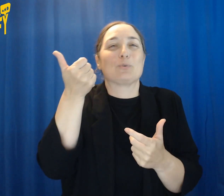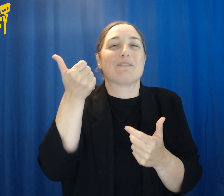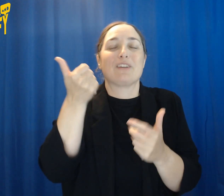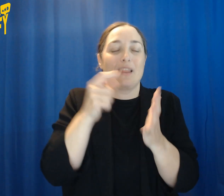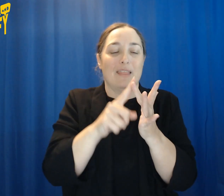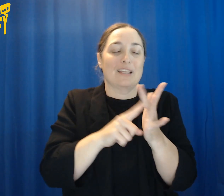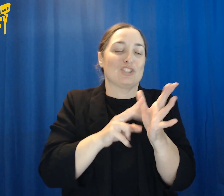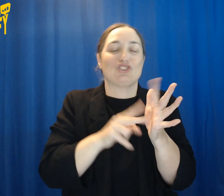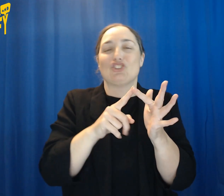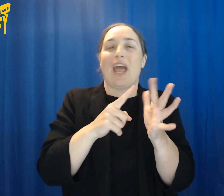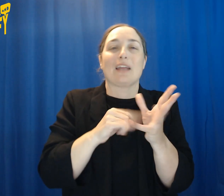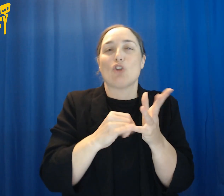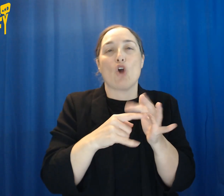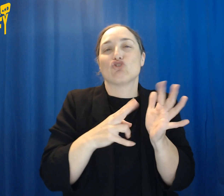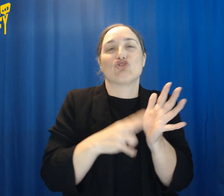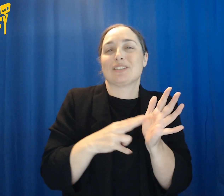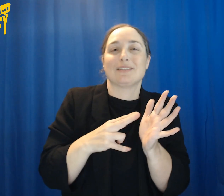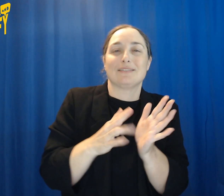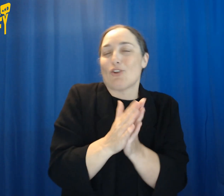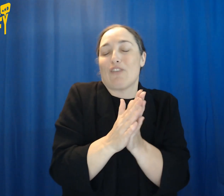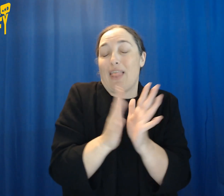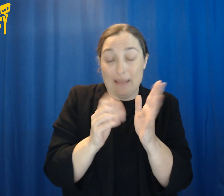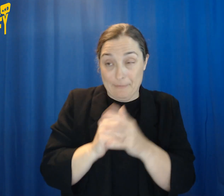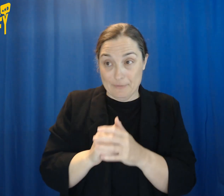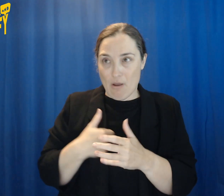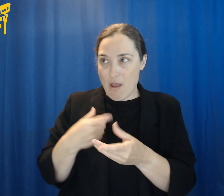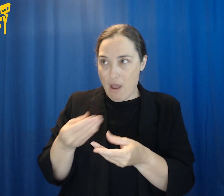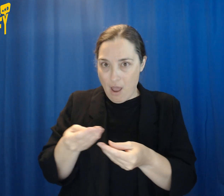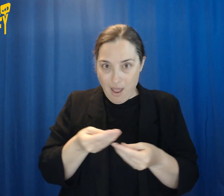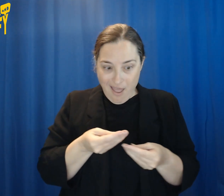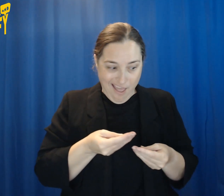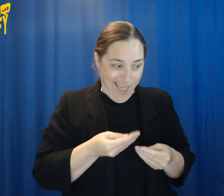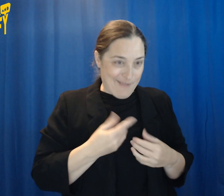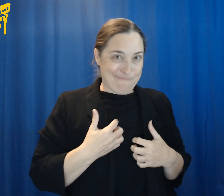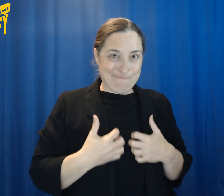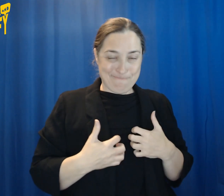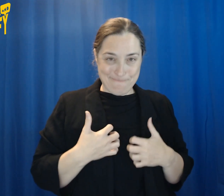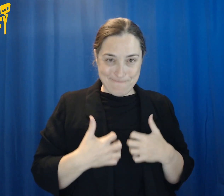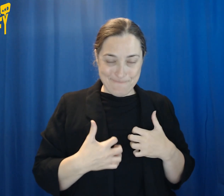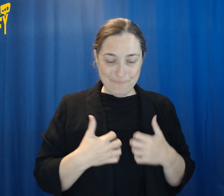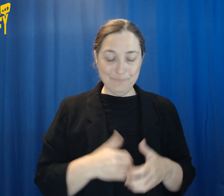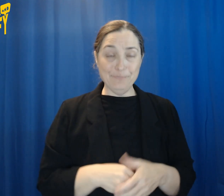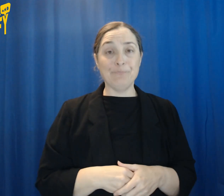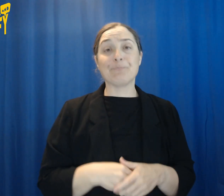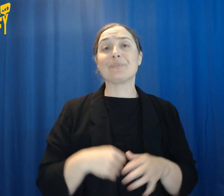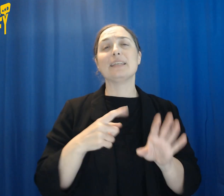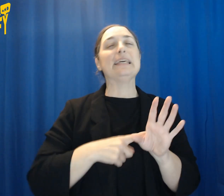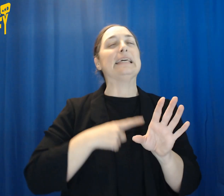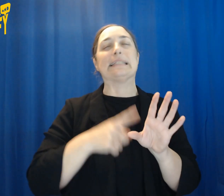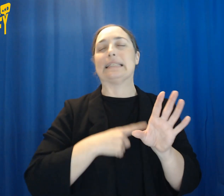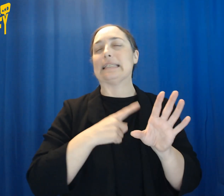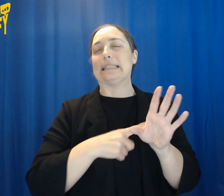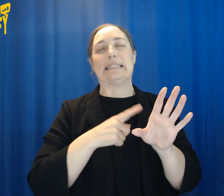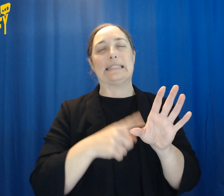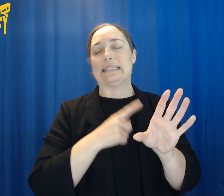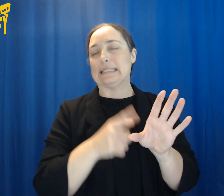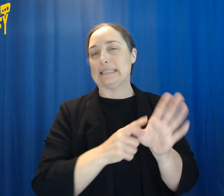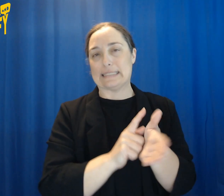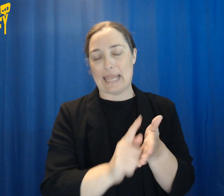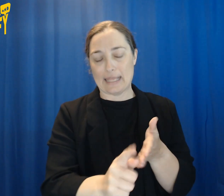way. So I had it and it was very exciting. And then years went by and I was living with the